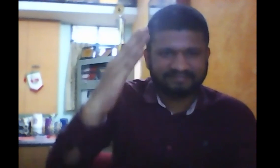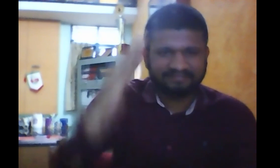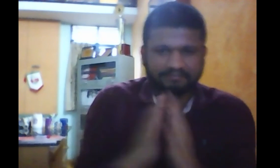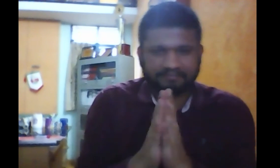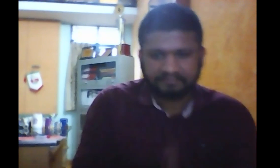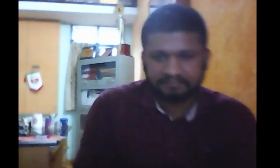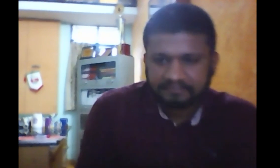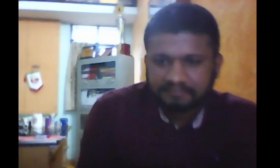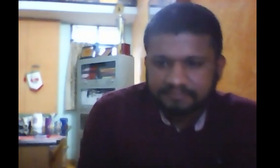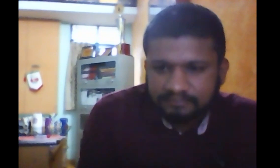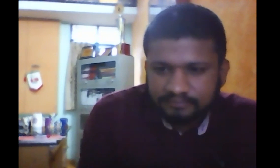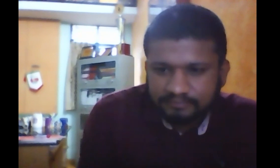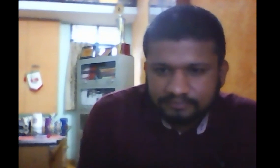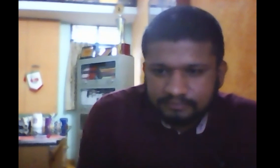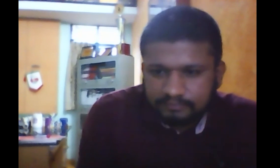Thank you so much. Welcome.